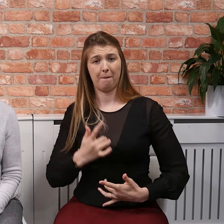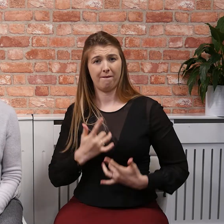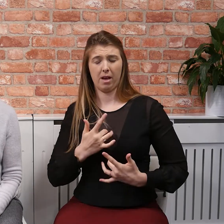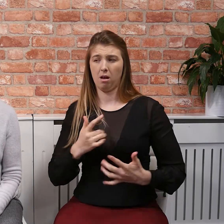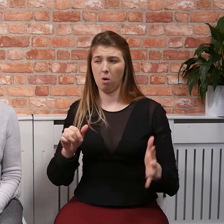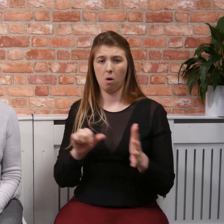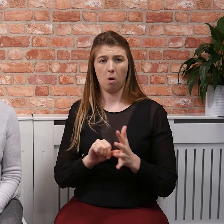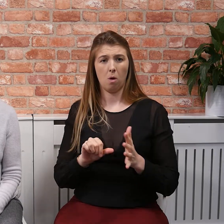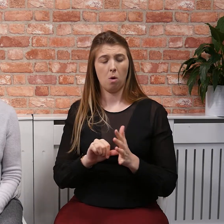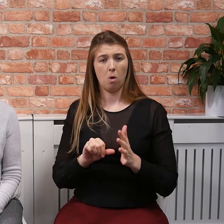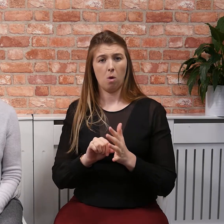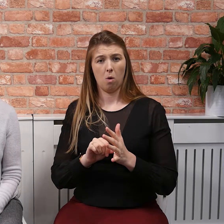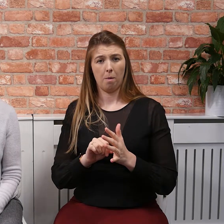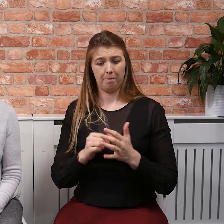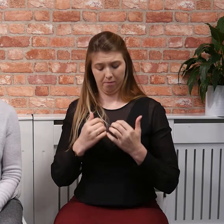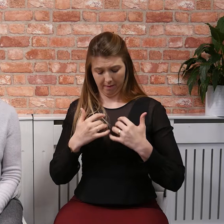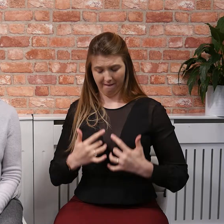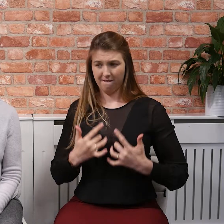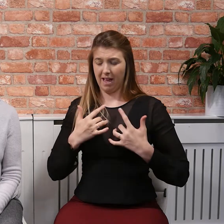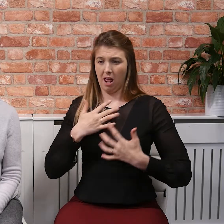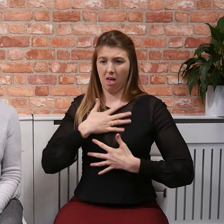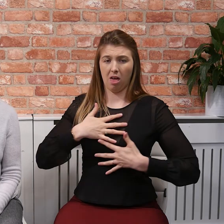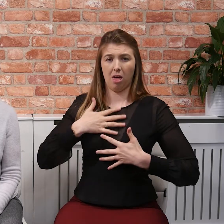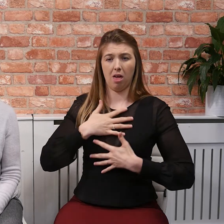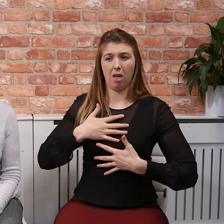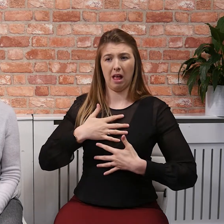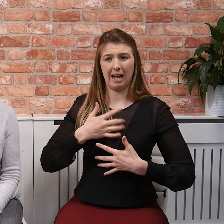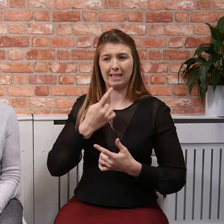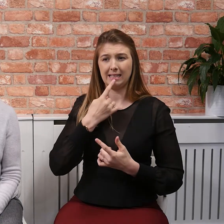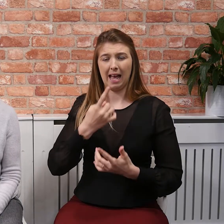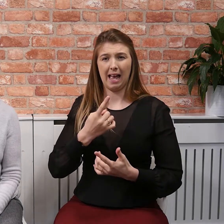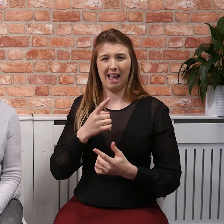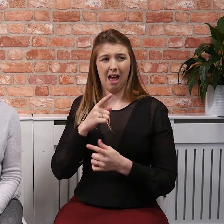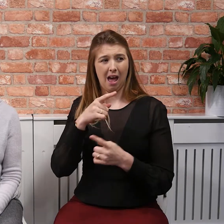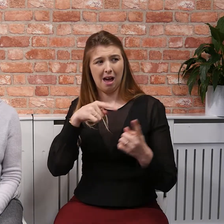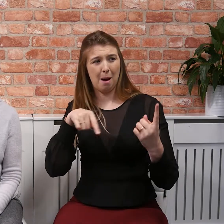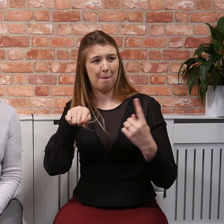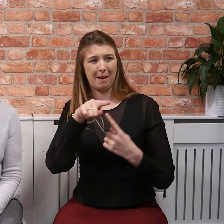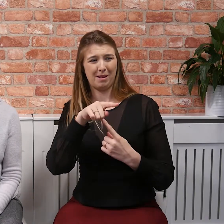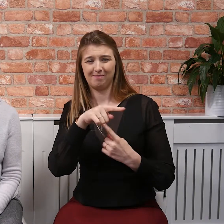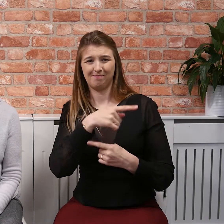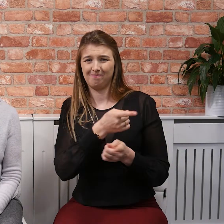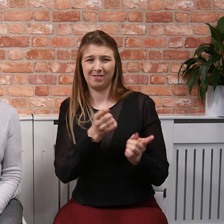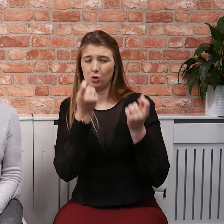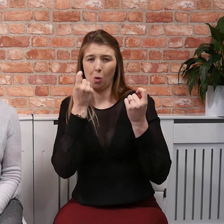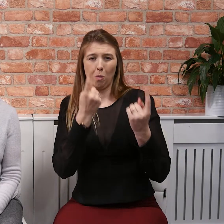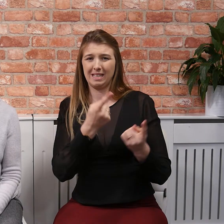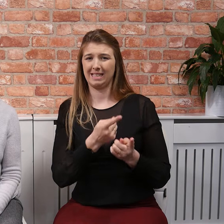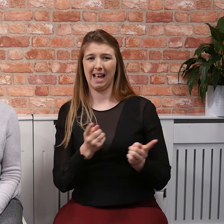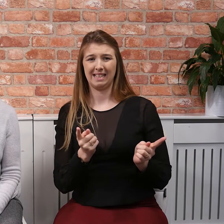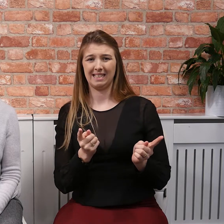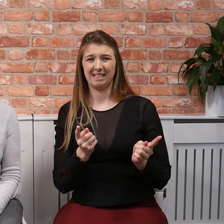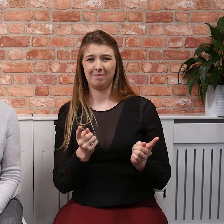whatever they are feeling, they often say that people around them don't understand. They really